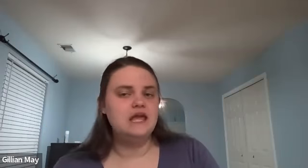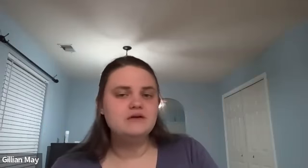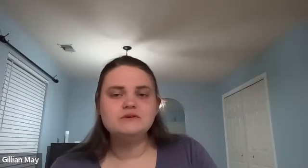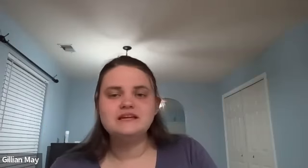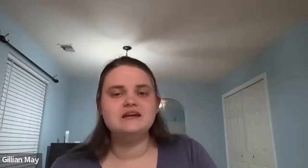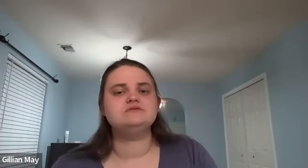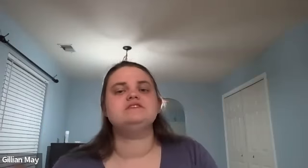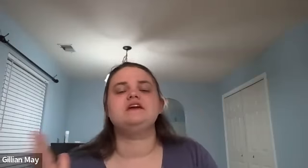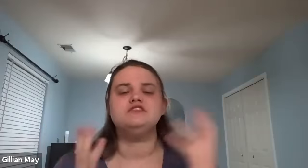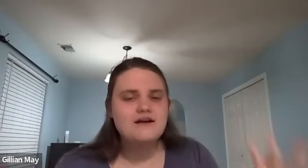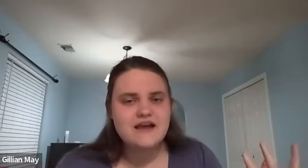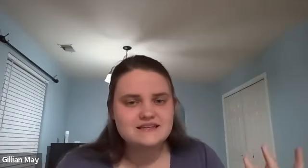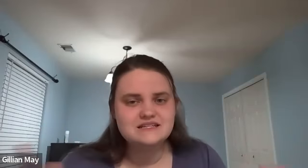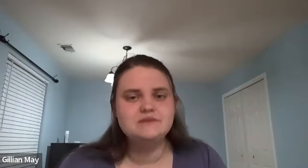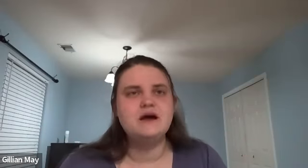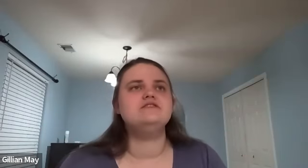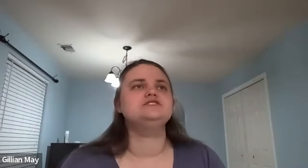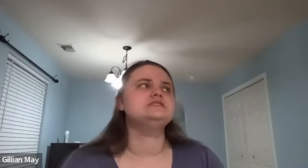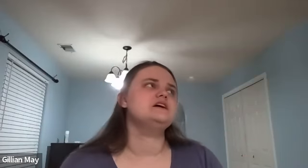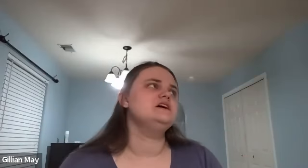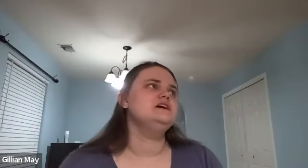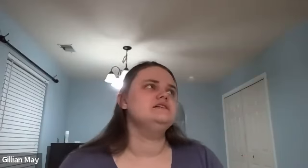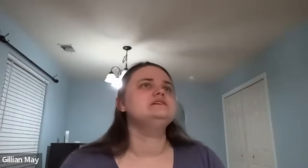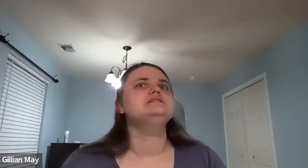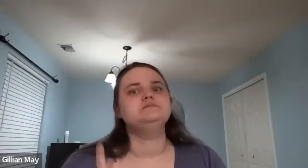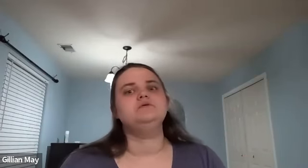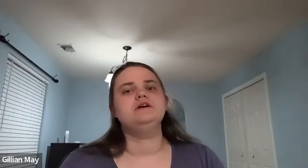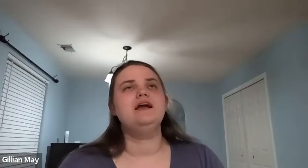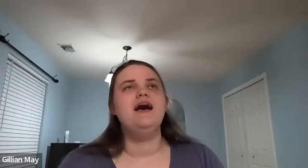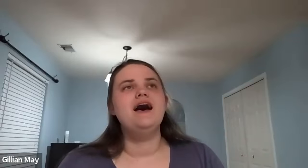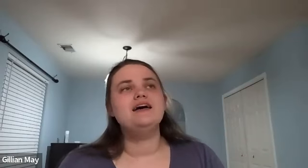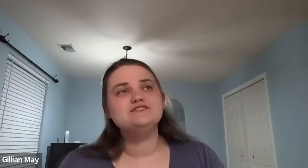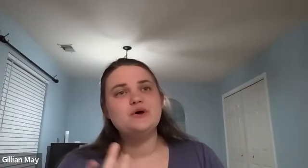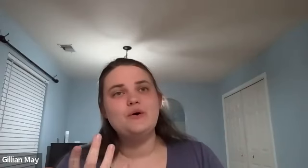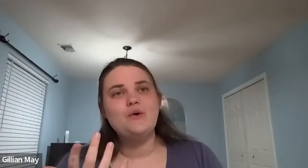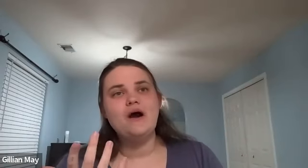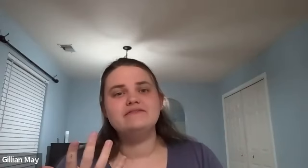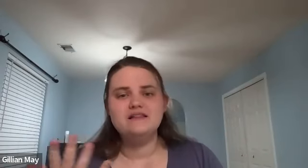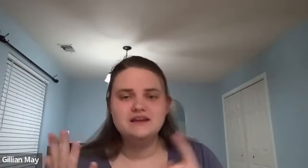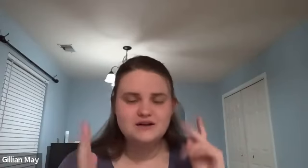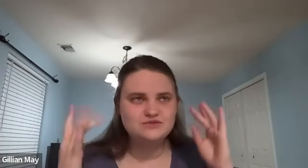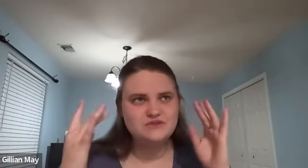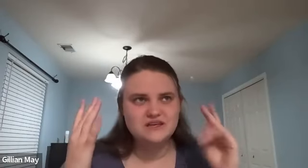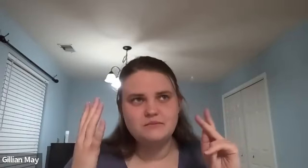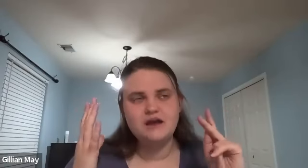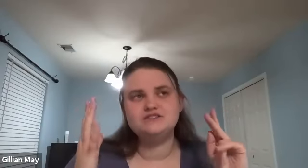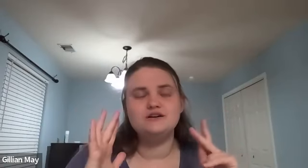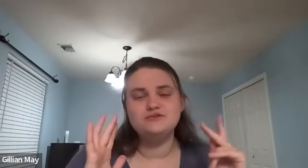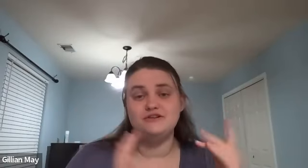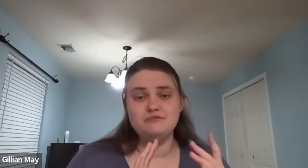can't really connect with it. They're not fascinated by it. They're just like, this is boring. And so I finally kind of was thinking about it, talked with our